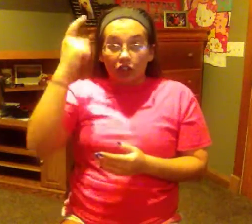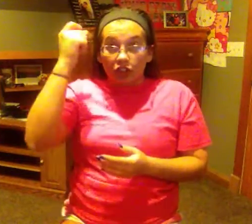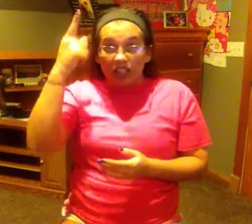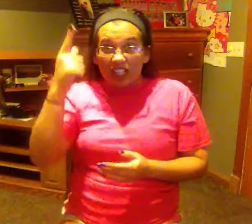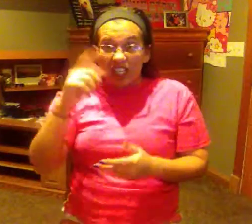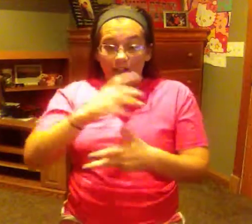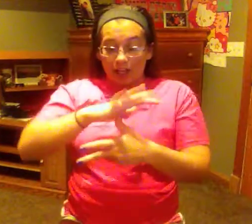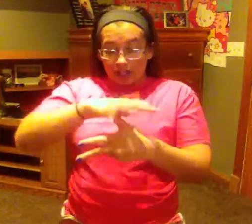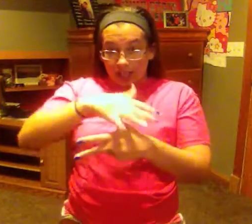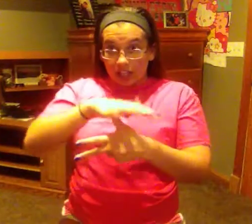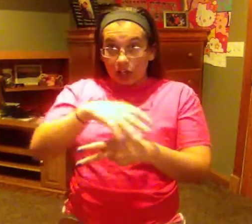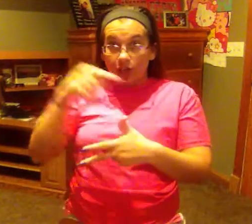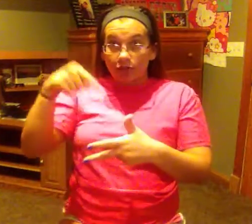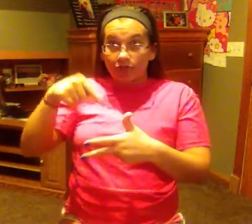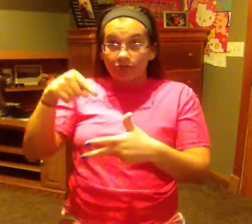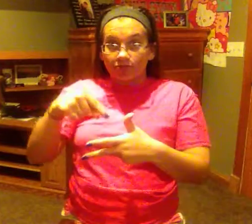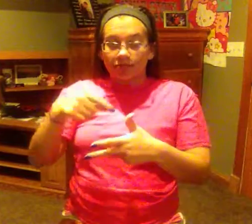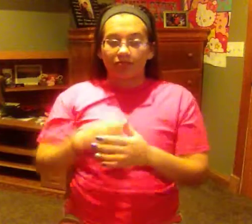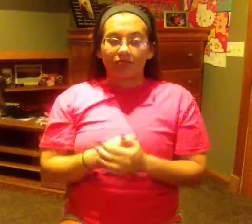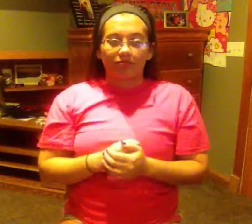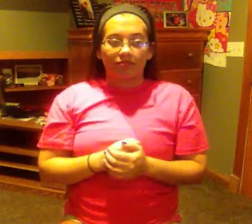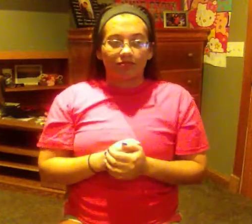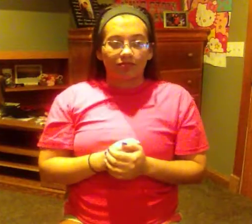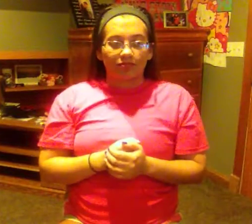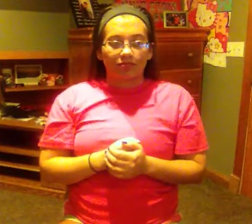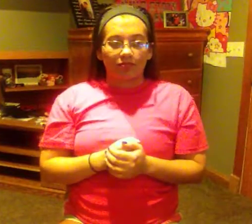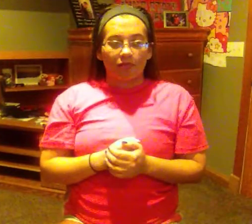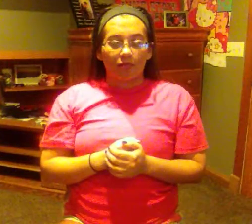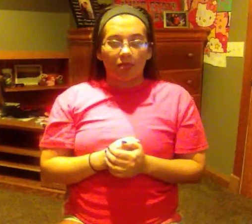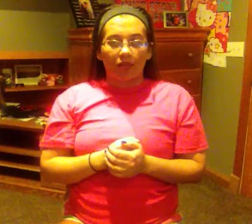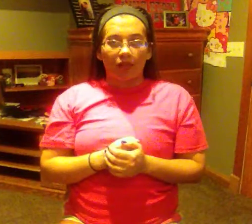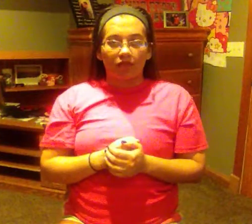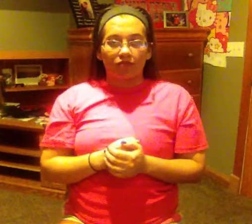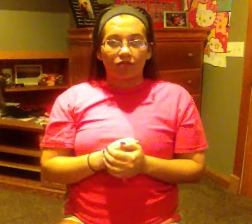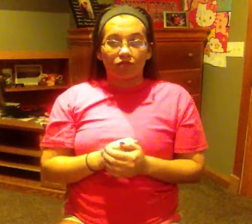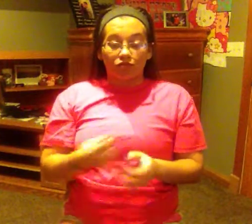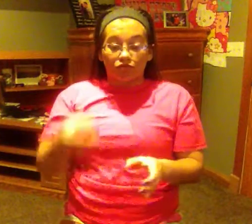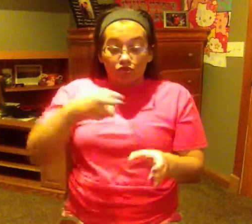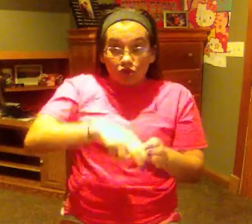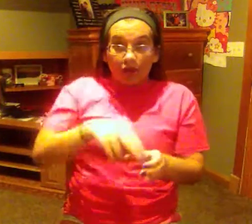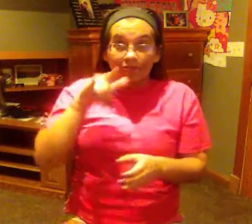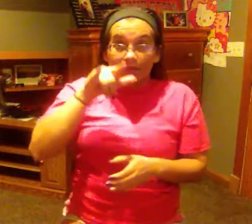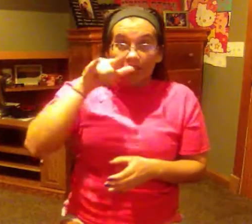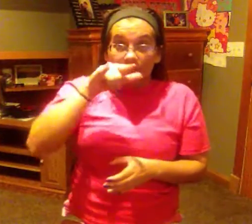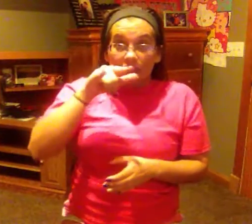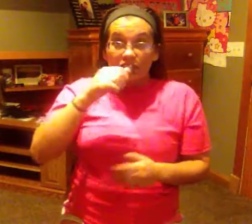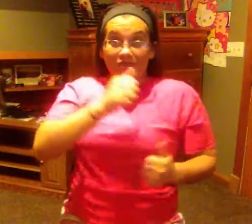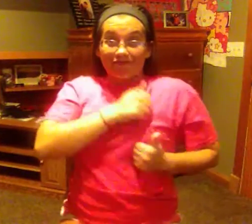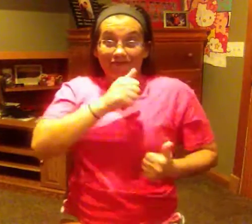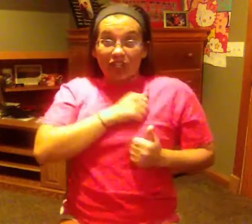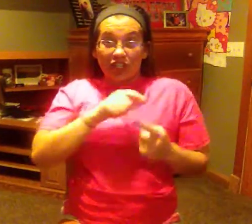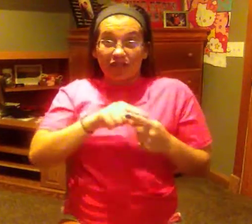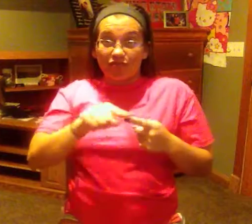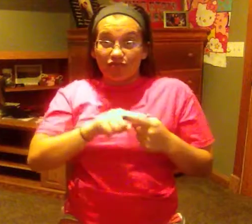pilots are commissioned officers, or you can take advantage of the Guard's Aviation Warrant Officer program. It's great for anybody thinking about becoming